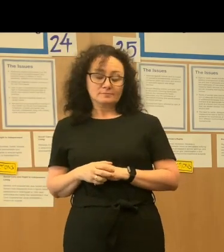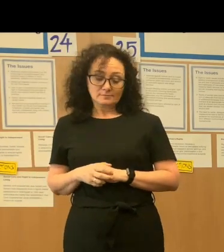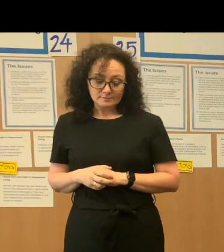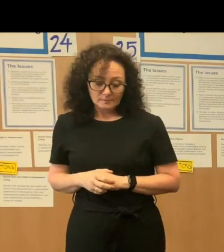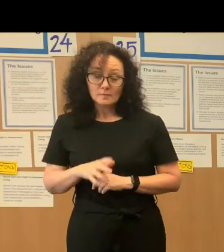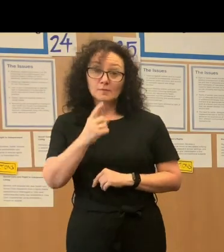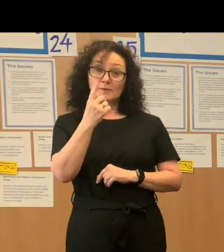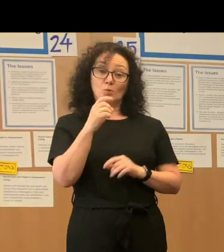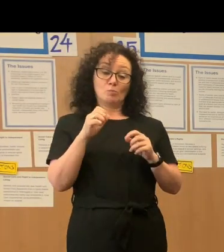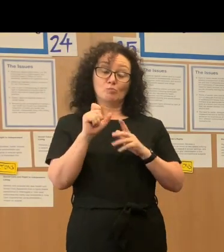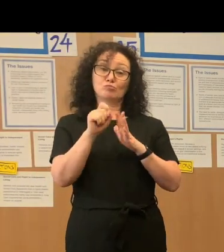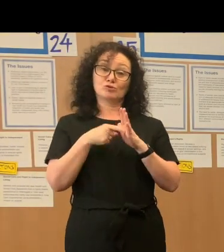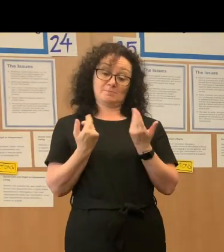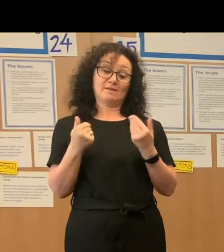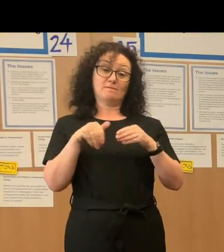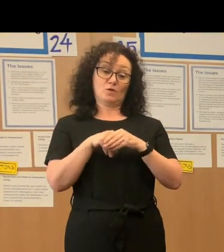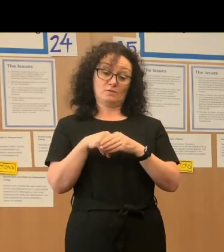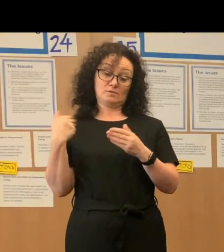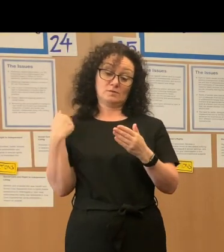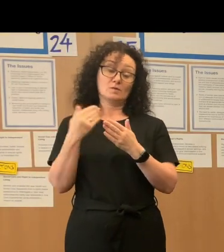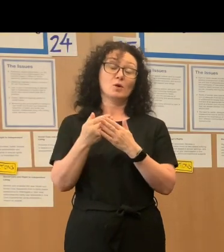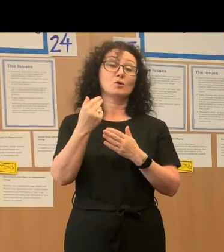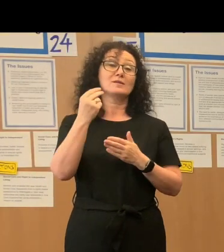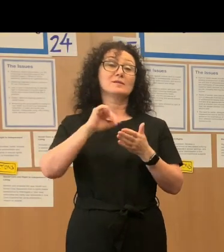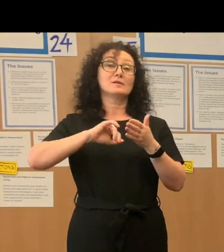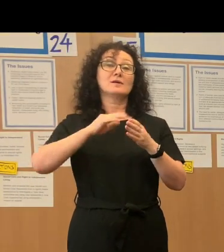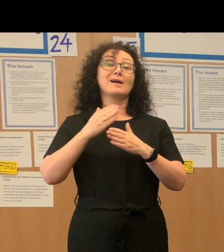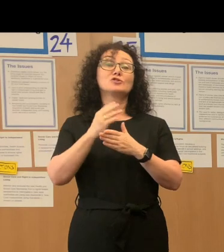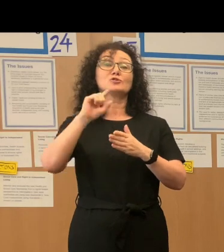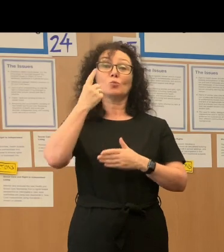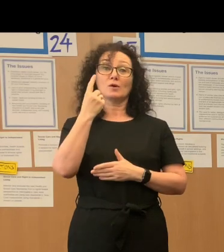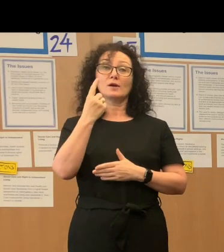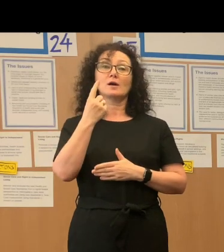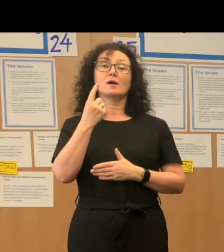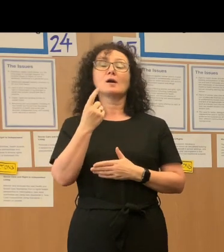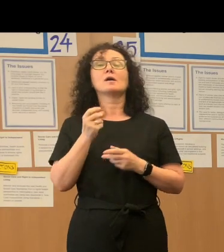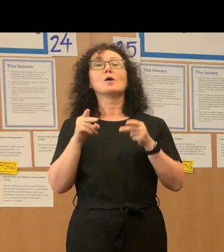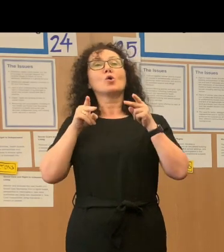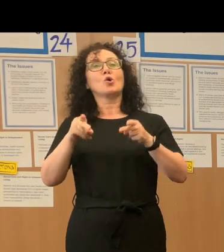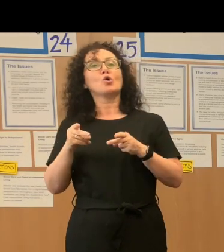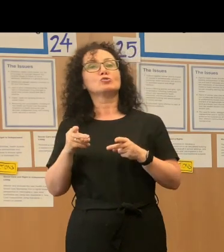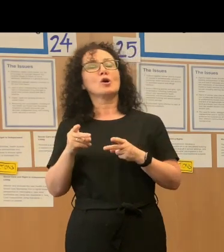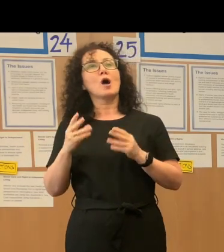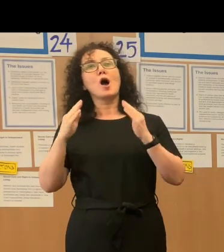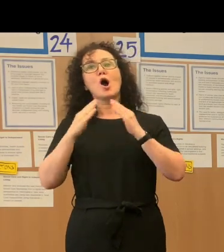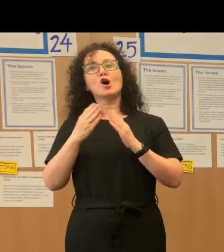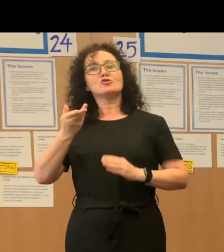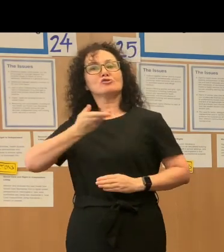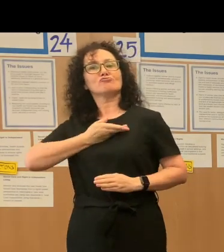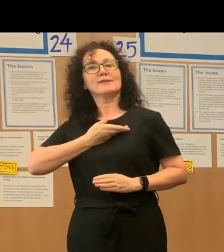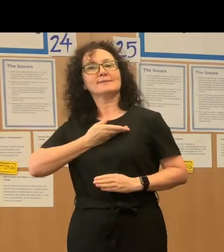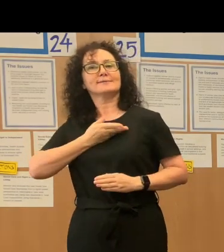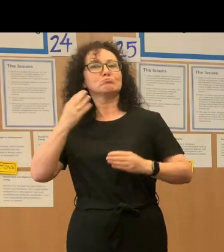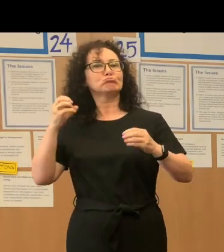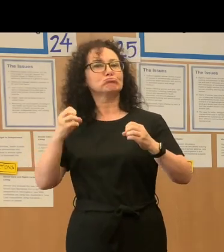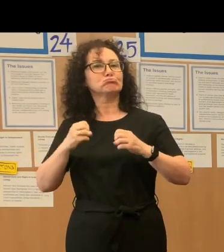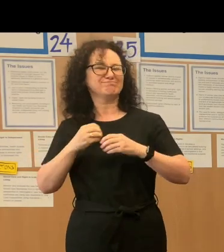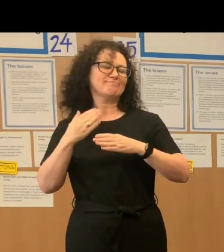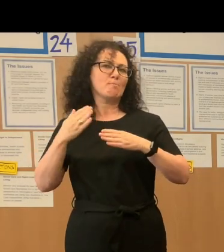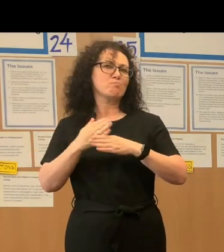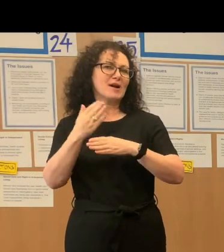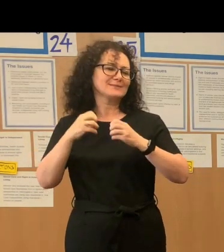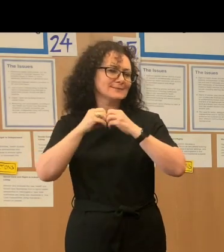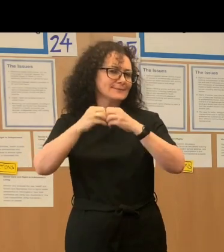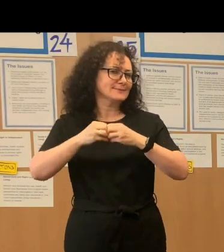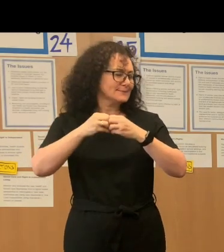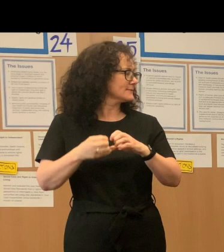of the projects that took place through SNAP 1 was called Housing Rights in Practice. So it was a pilot project that we ran